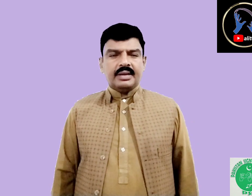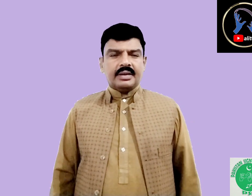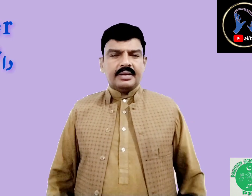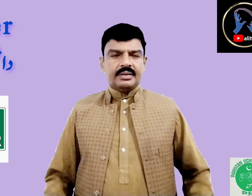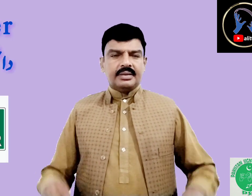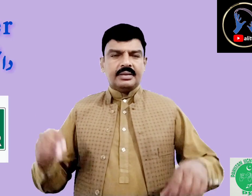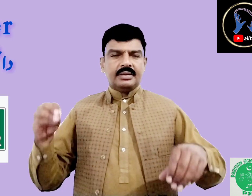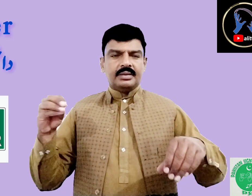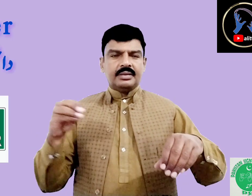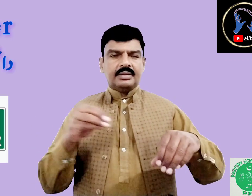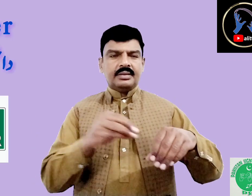inter